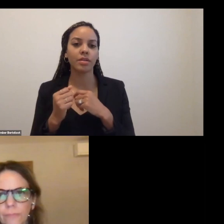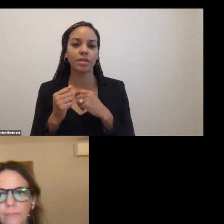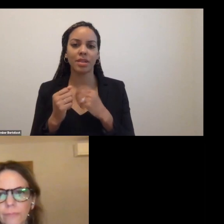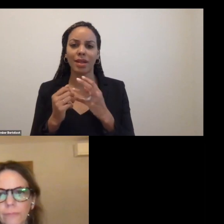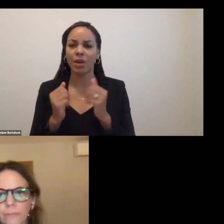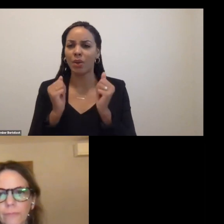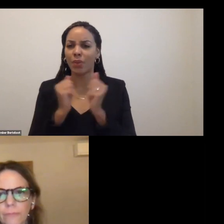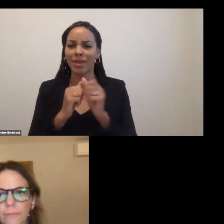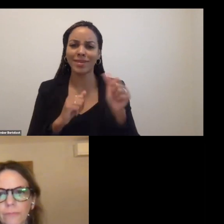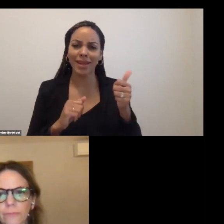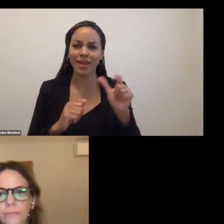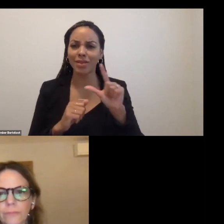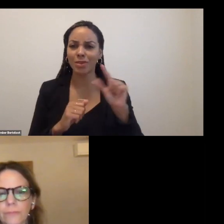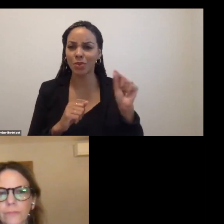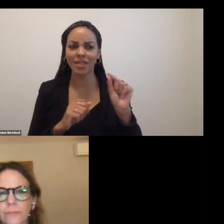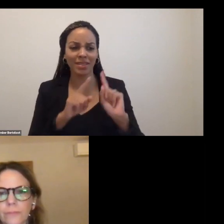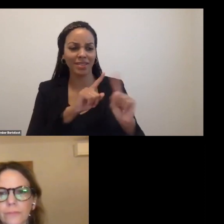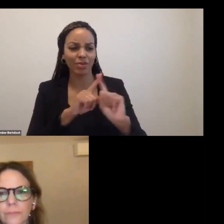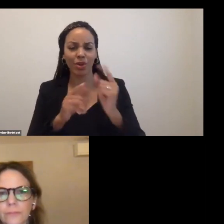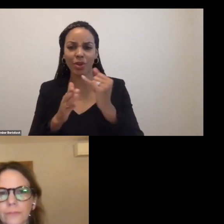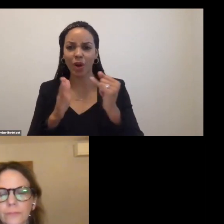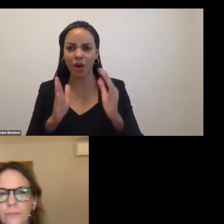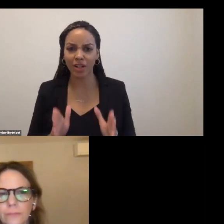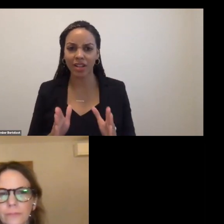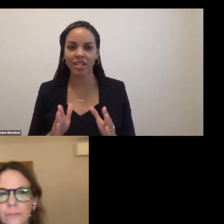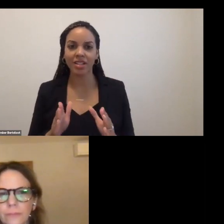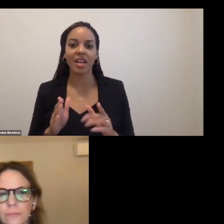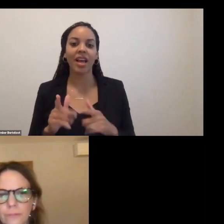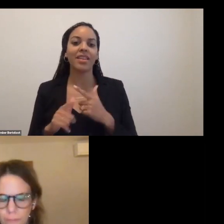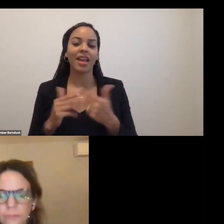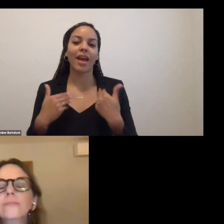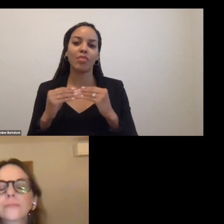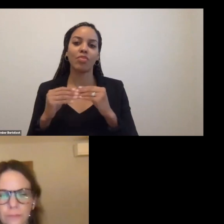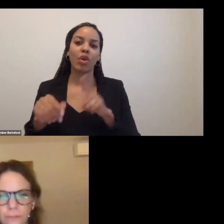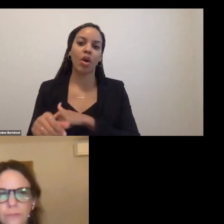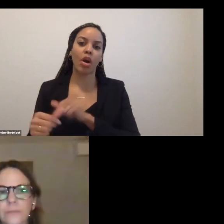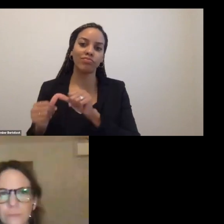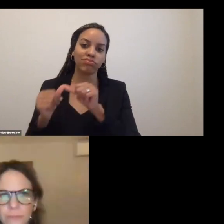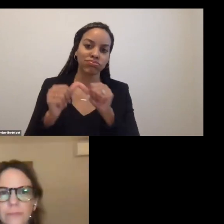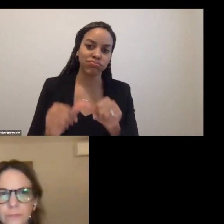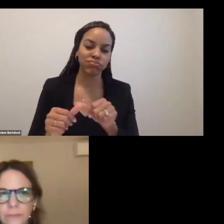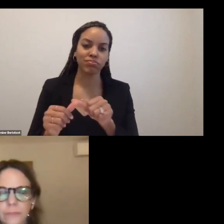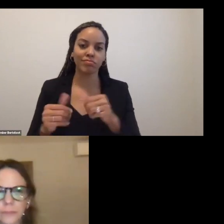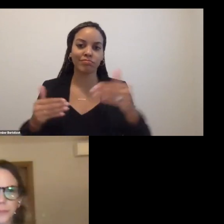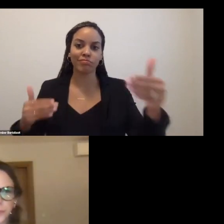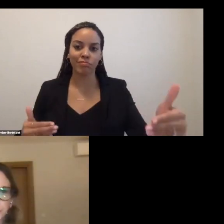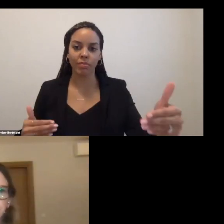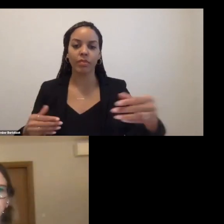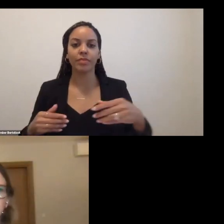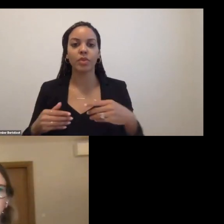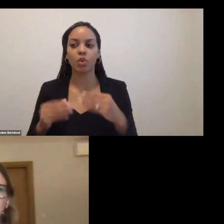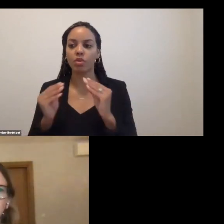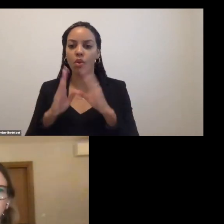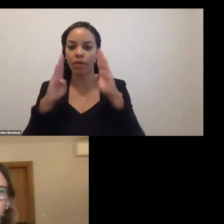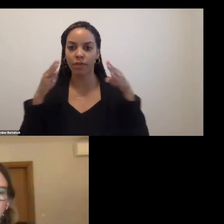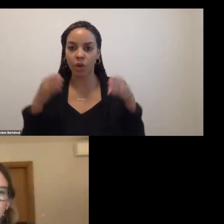like 10, 20 artists. And then there were longer periods. So it was more concentrated on production and